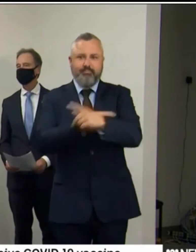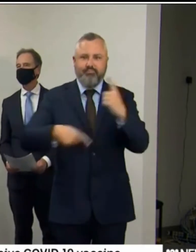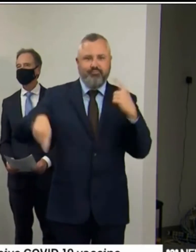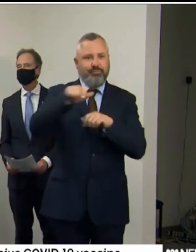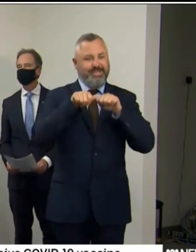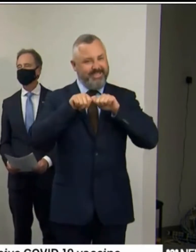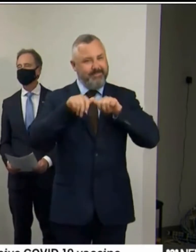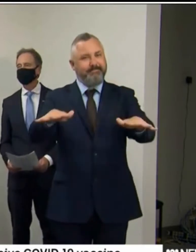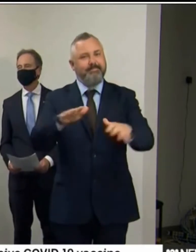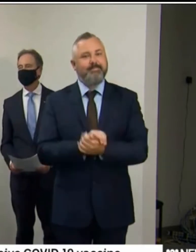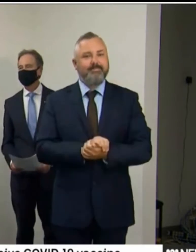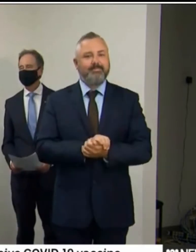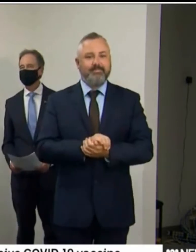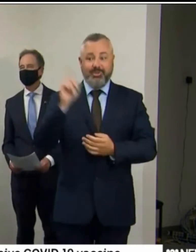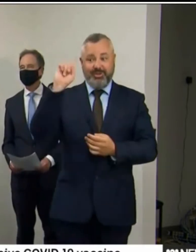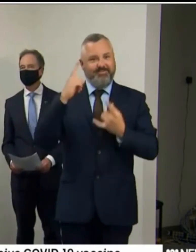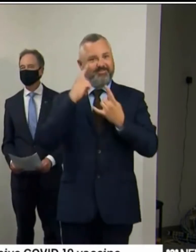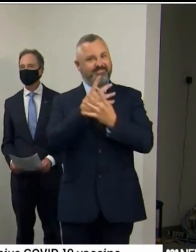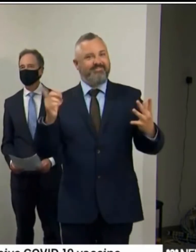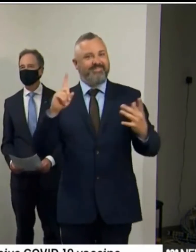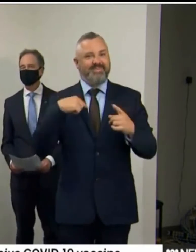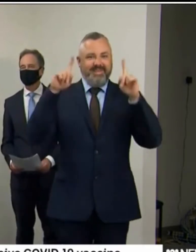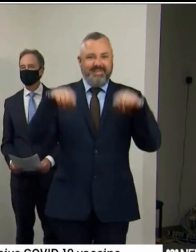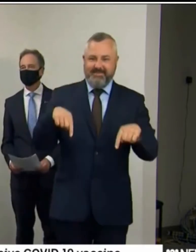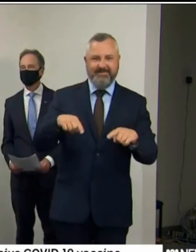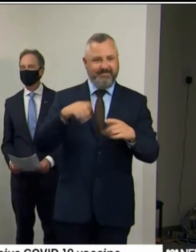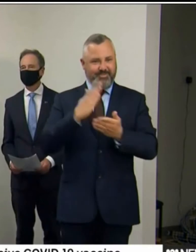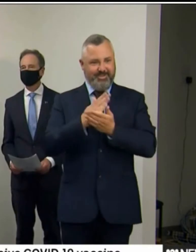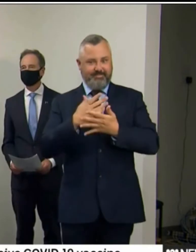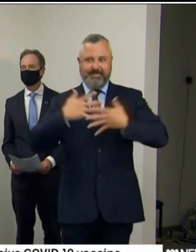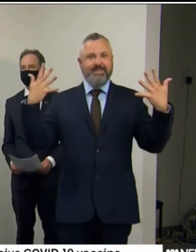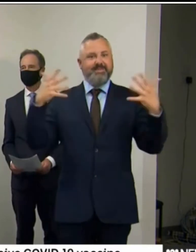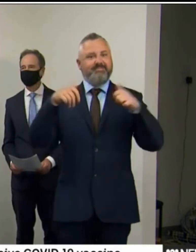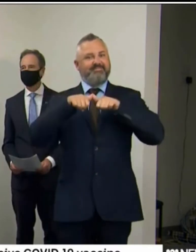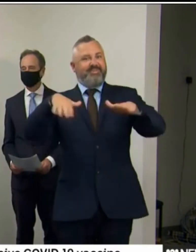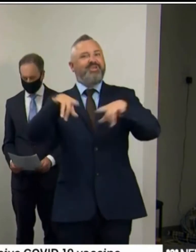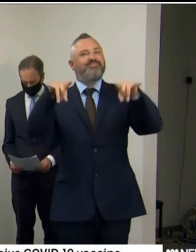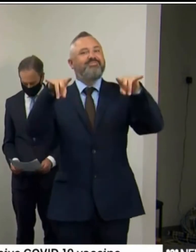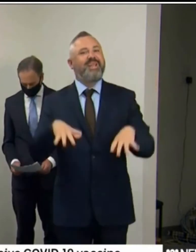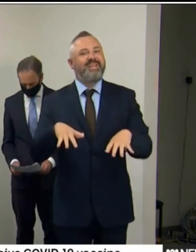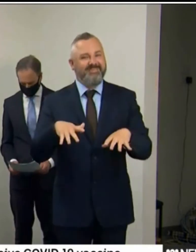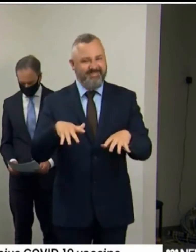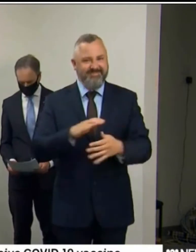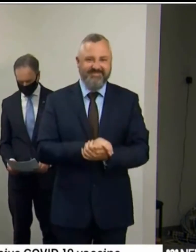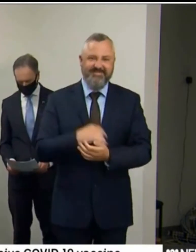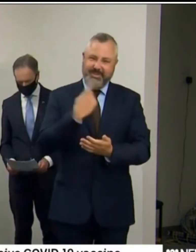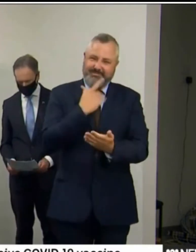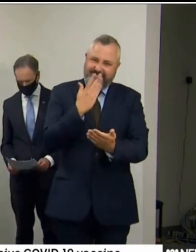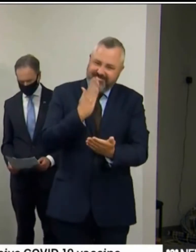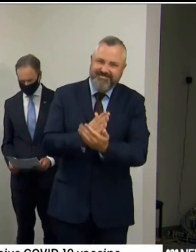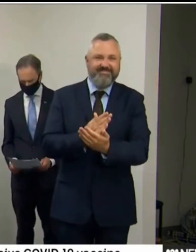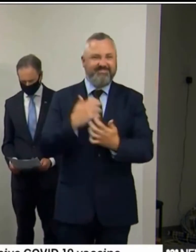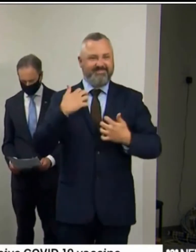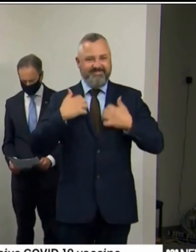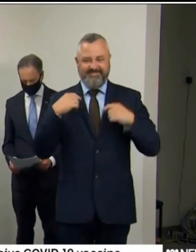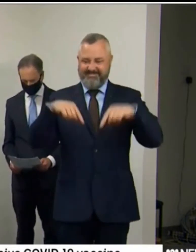of our big population-wide approach with this vaccine. I'm really excited to be here to receive this